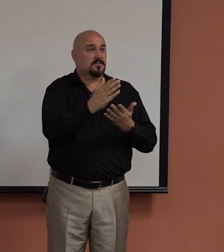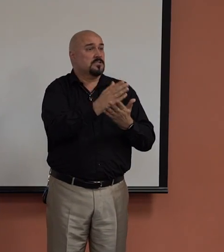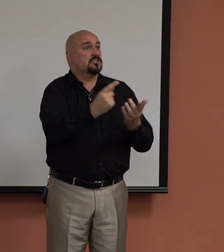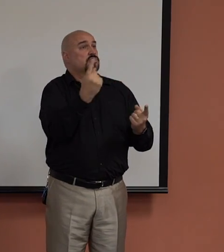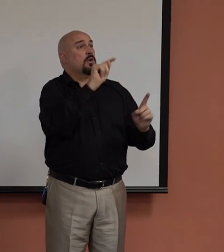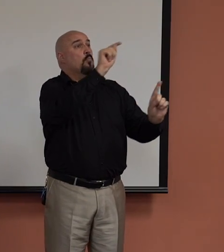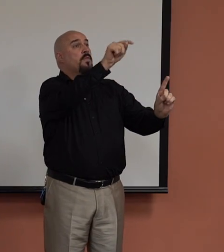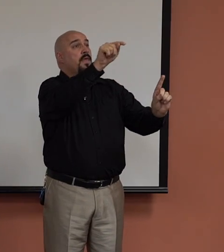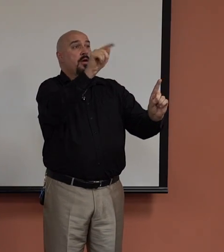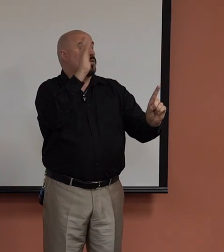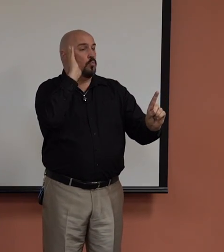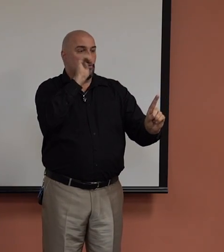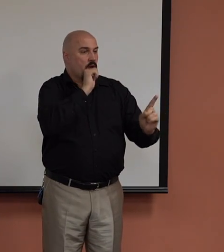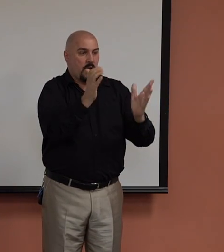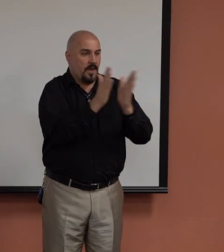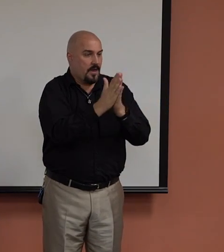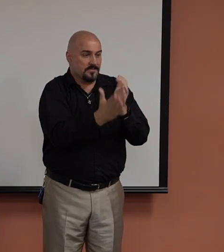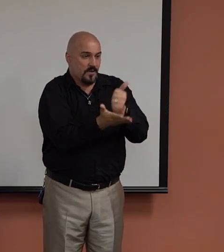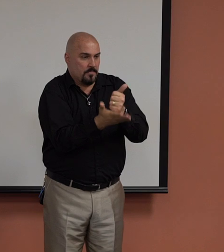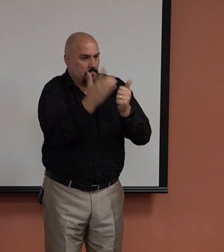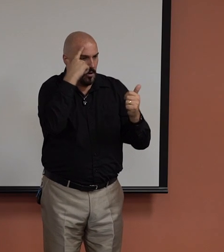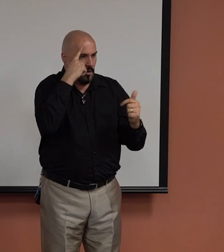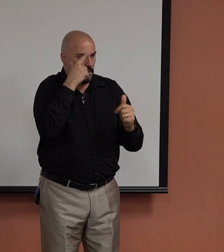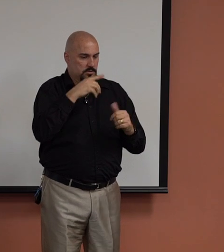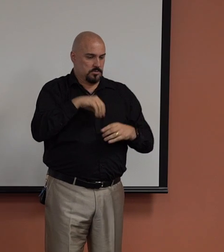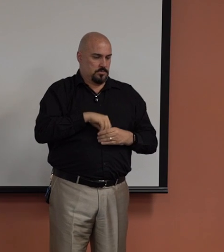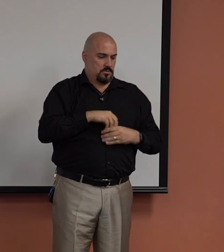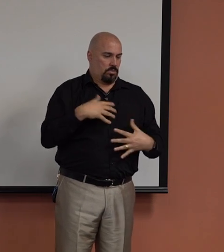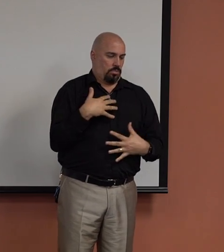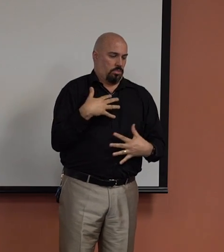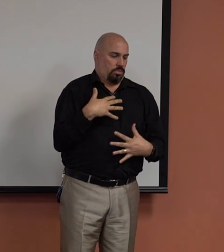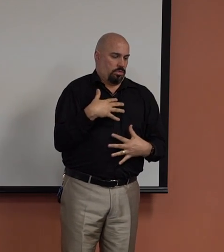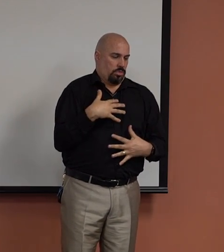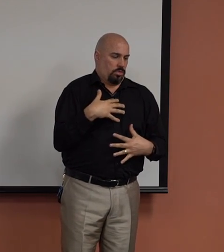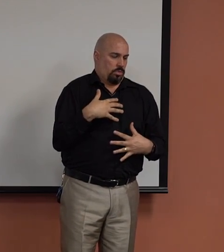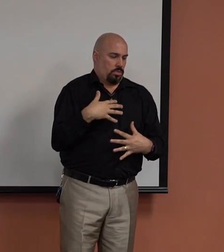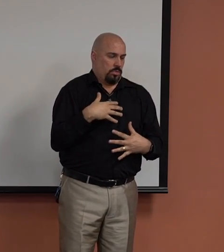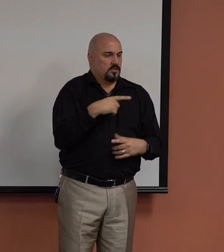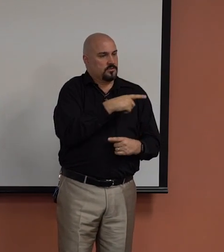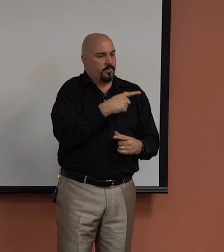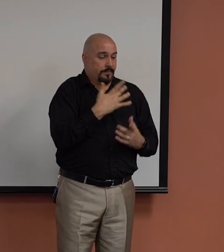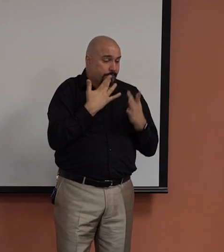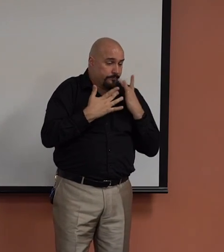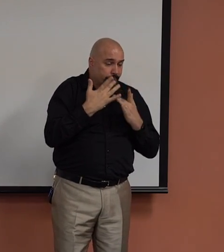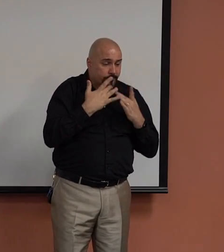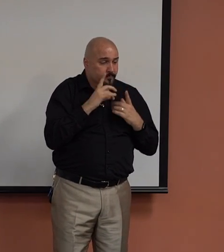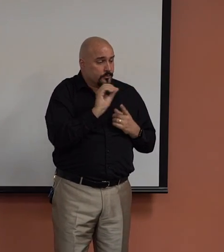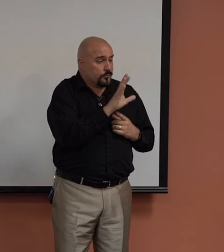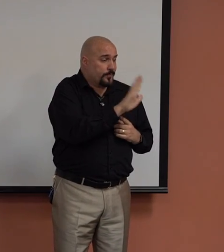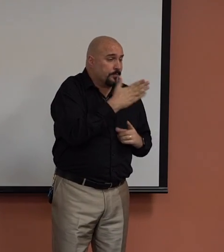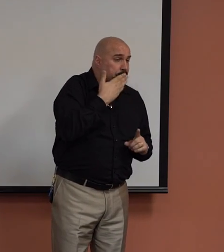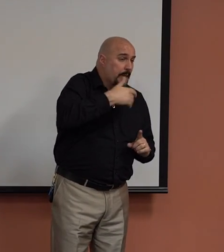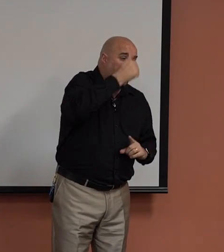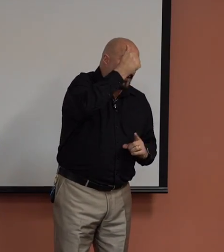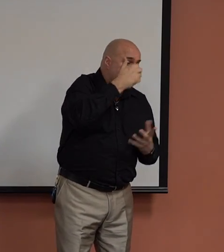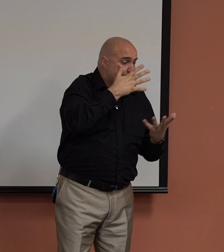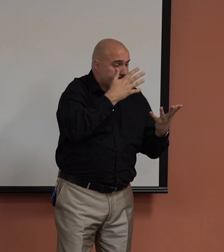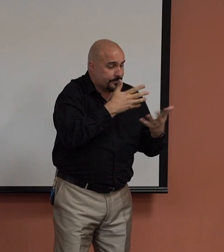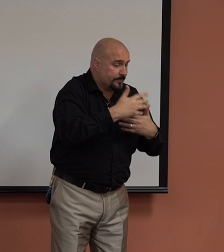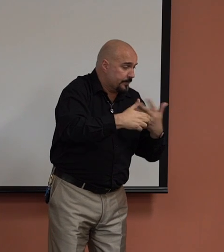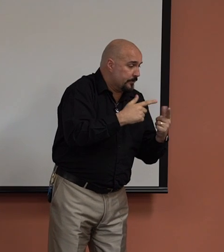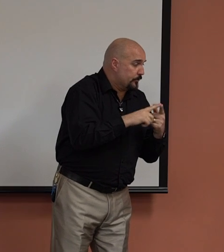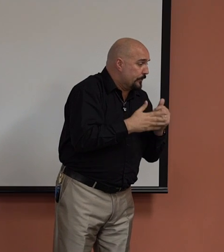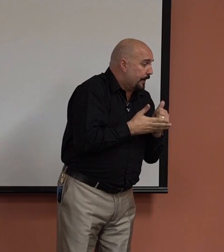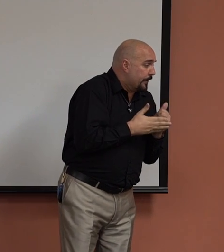you know, the fear. And they're trying to just compensate as much as they could and trying to get help within their own circle of